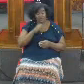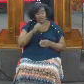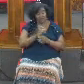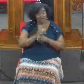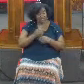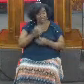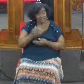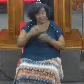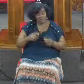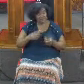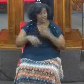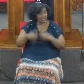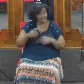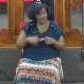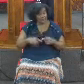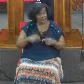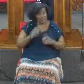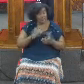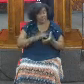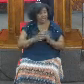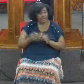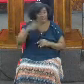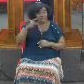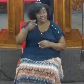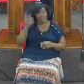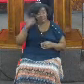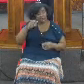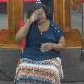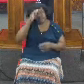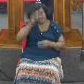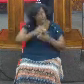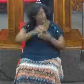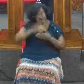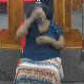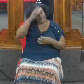somebody to come. The Bible said, for the Son of Man,